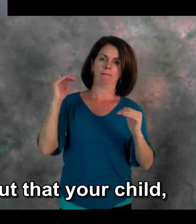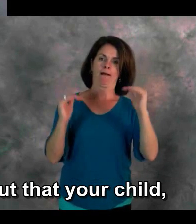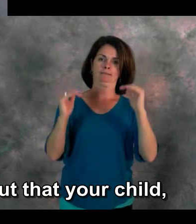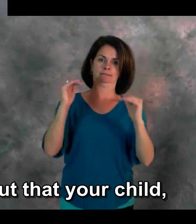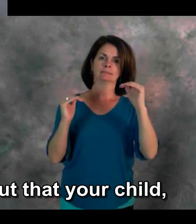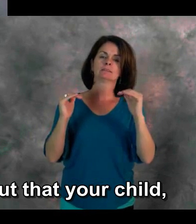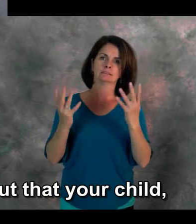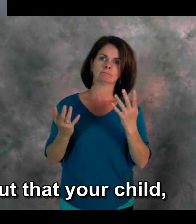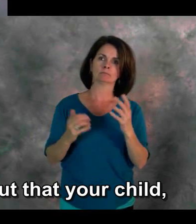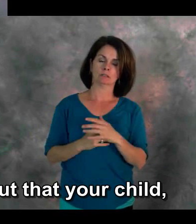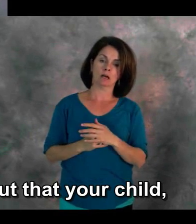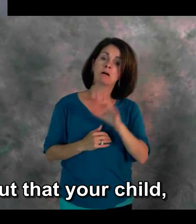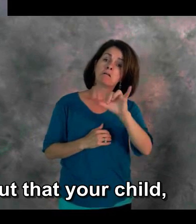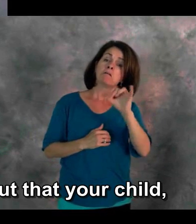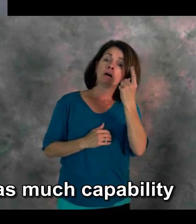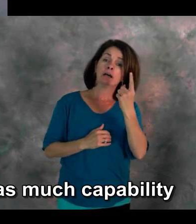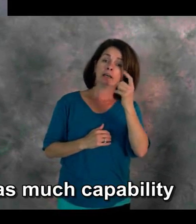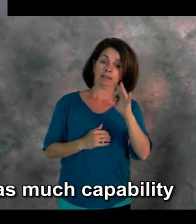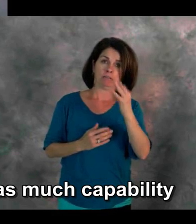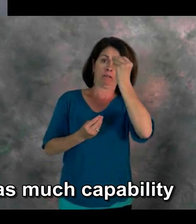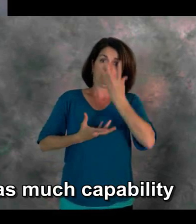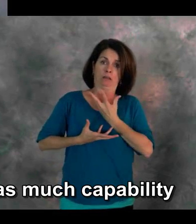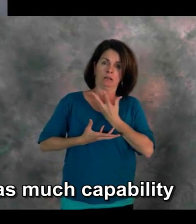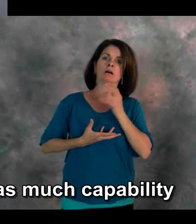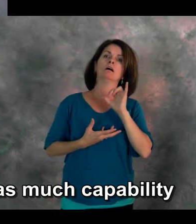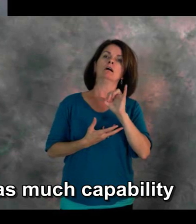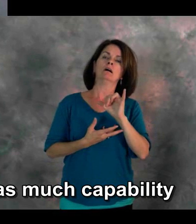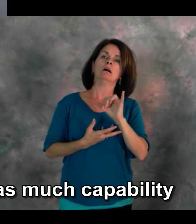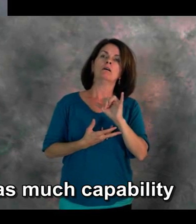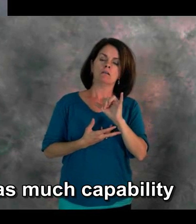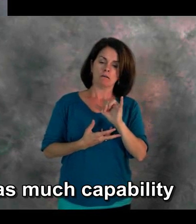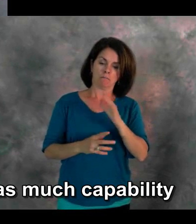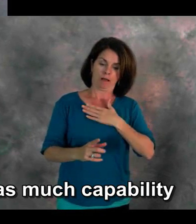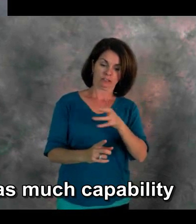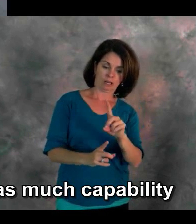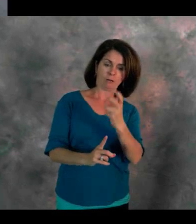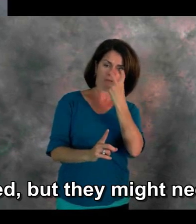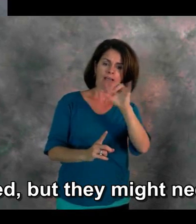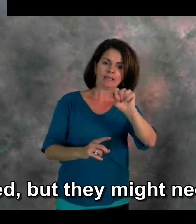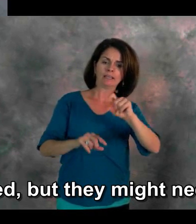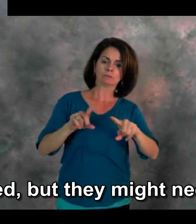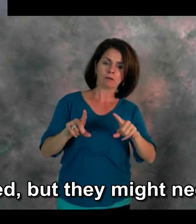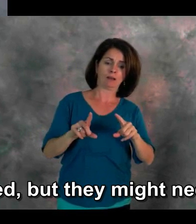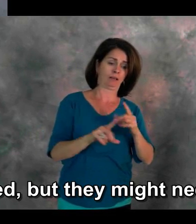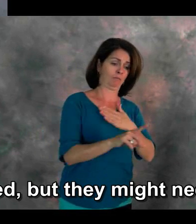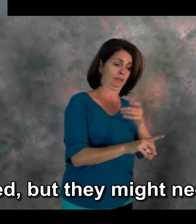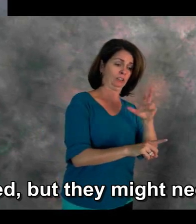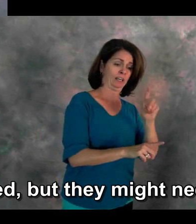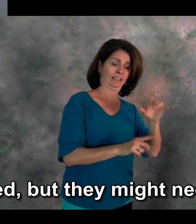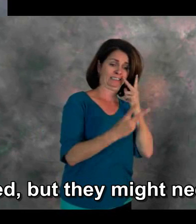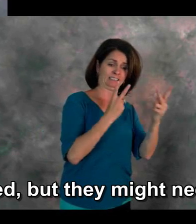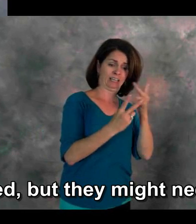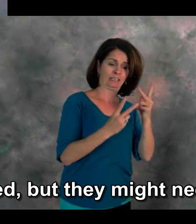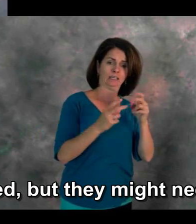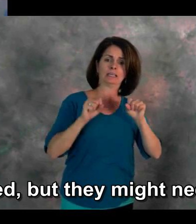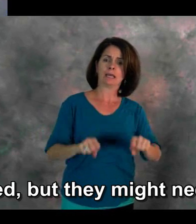parent. You know, finding out that your child who is blind just has just as much capability as your child who